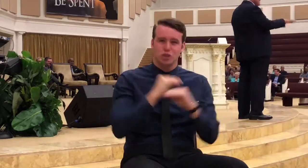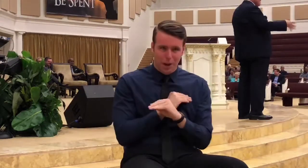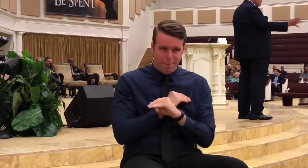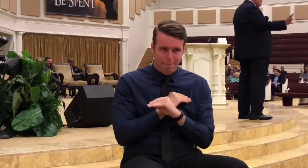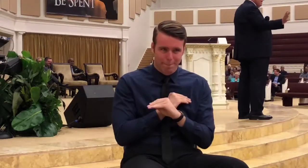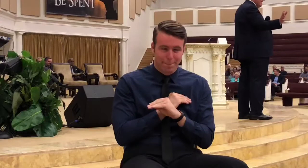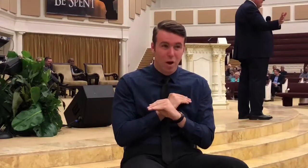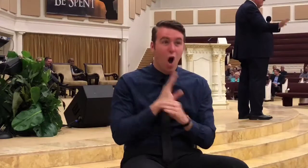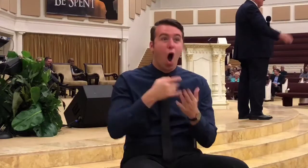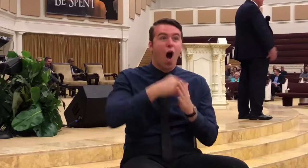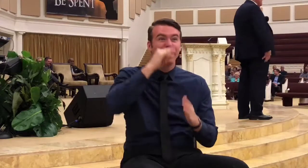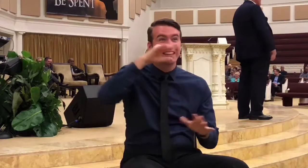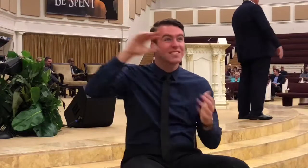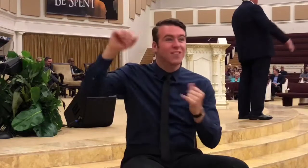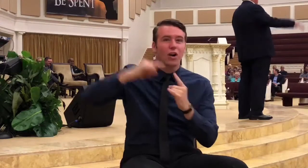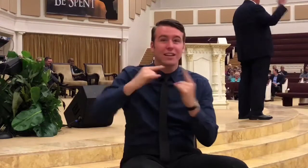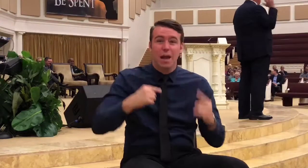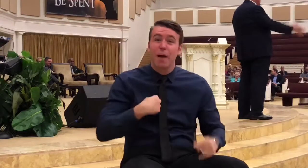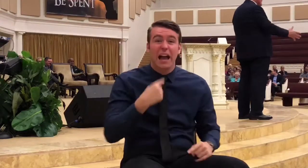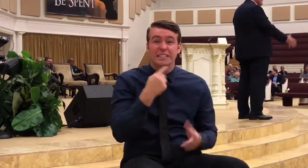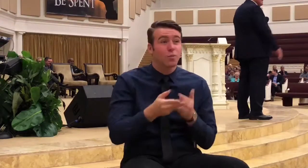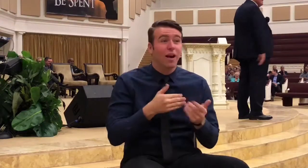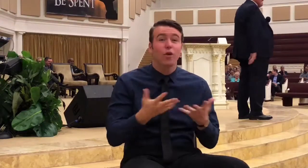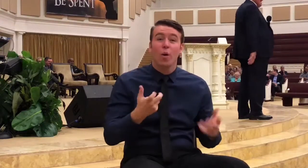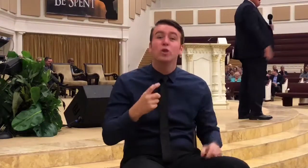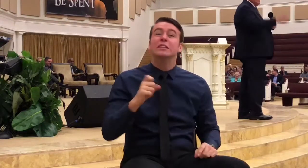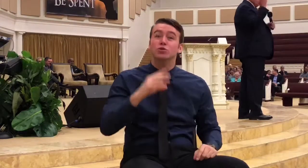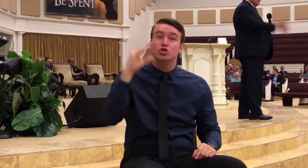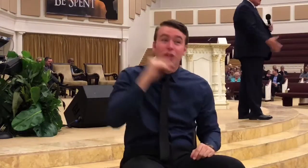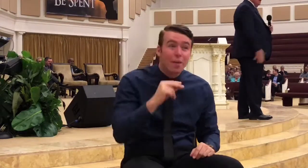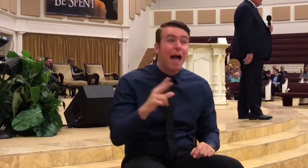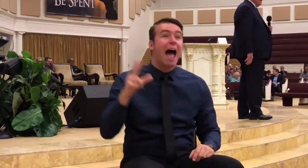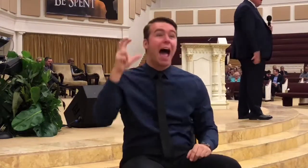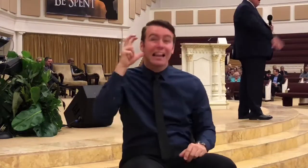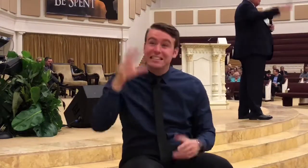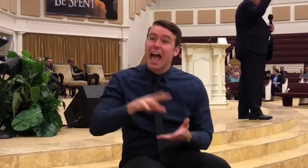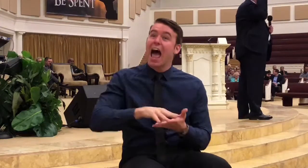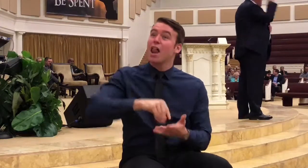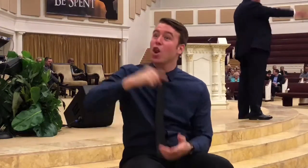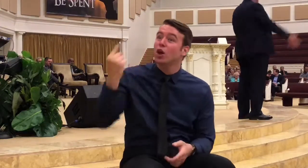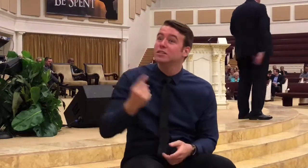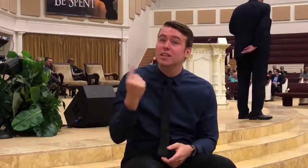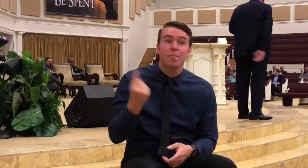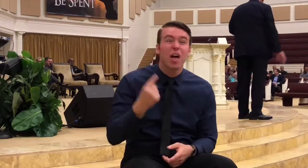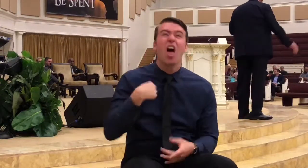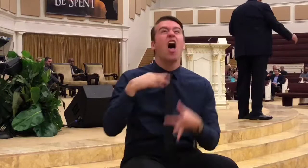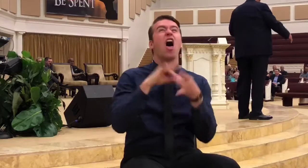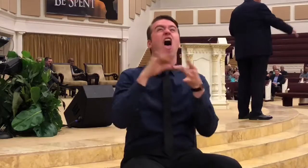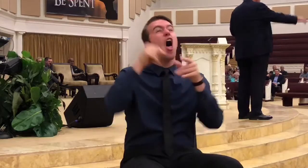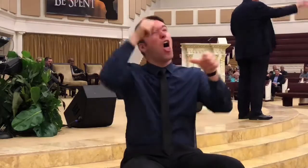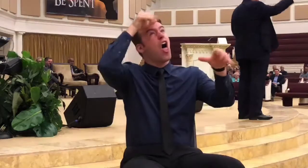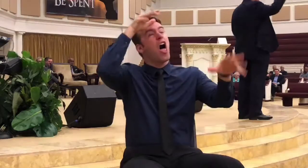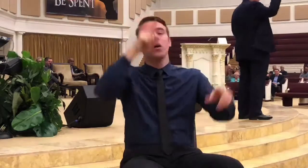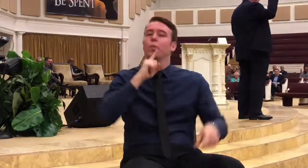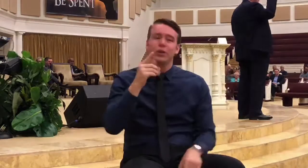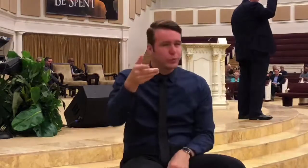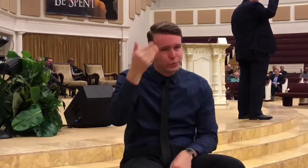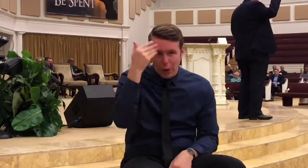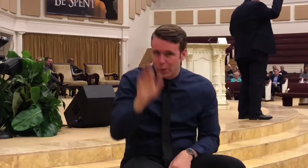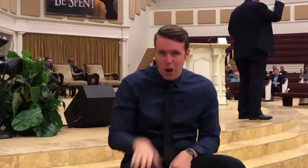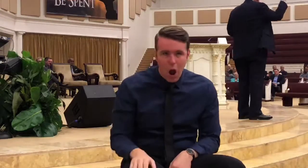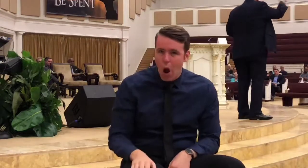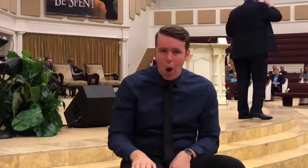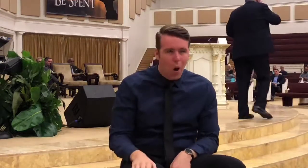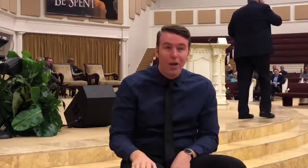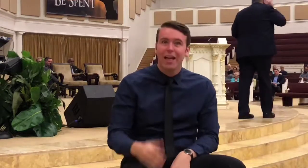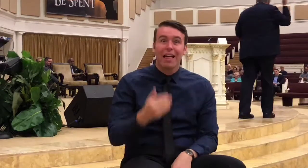All the little kids are gone to camp. And listen. And learn something. You don't know half of what you think you know. You're going to thank